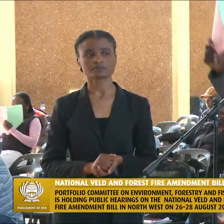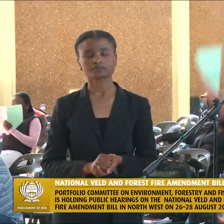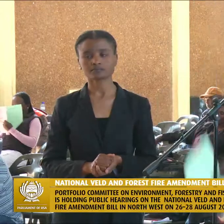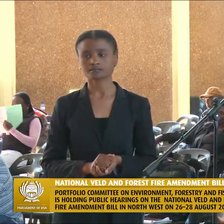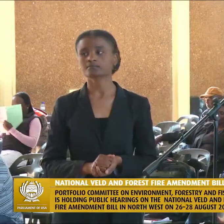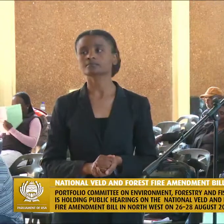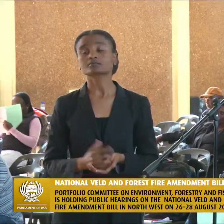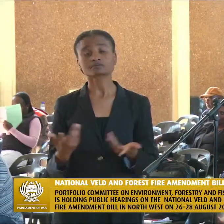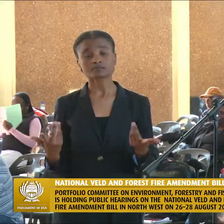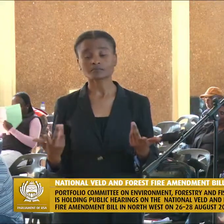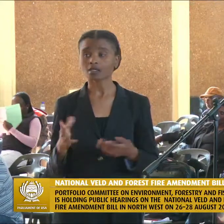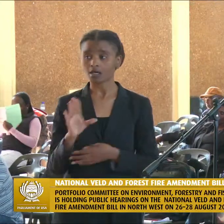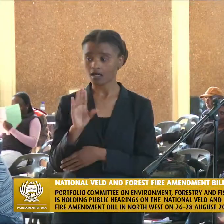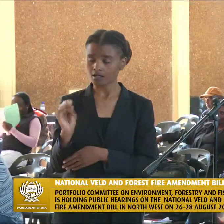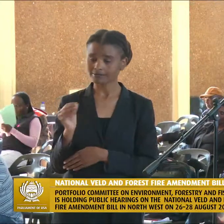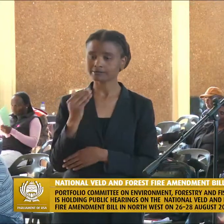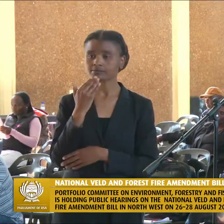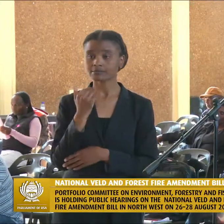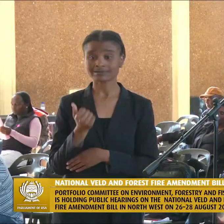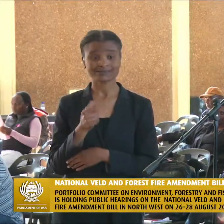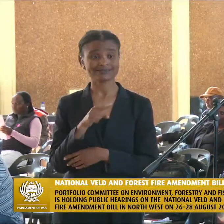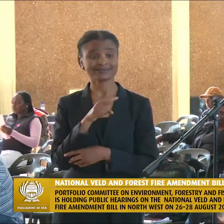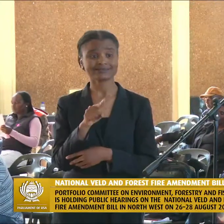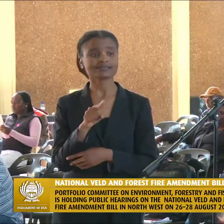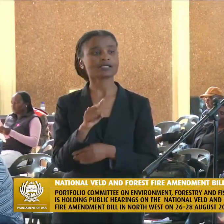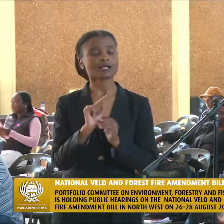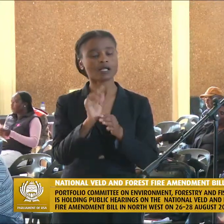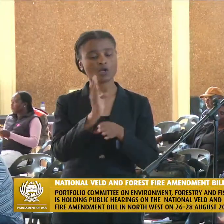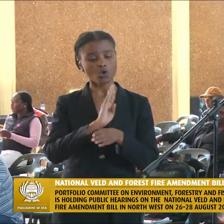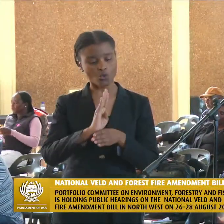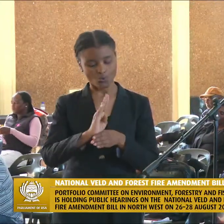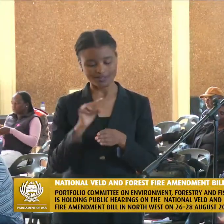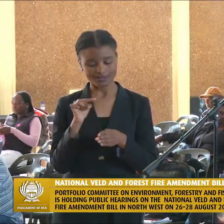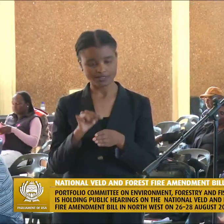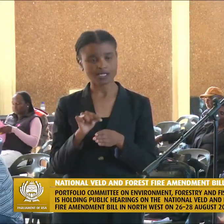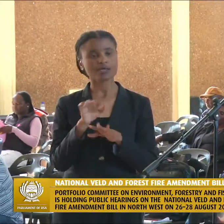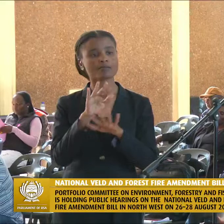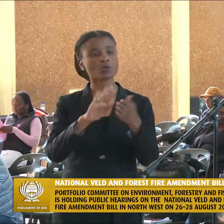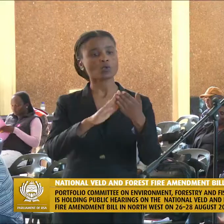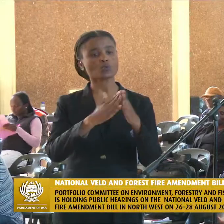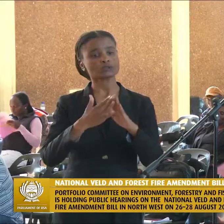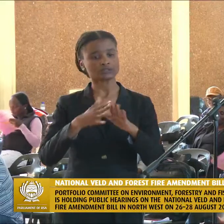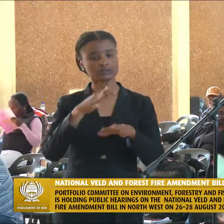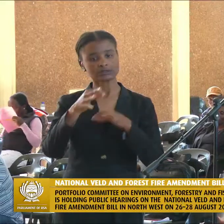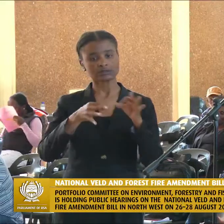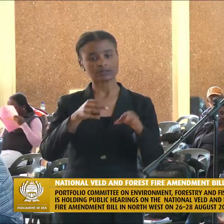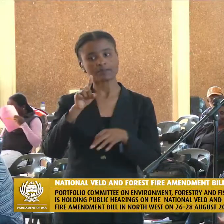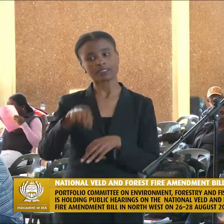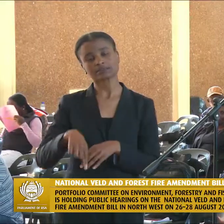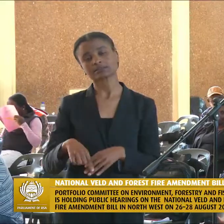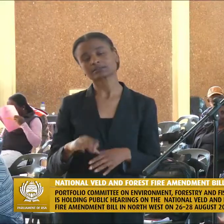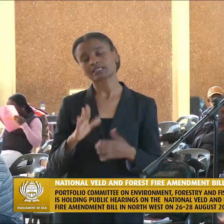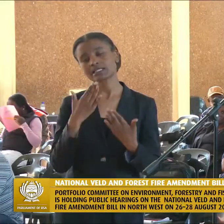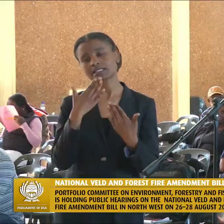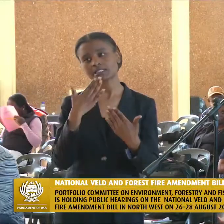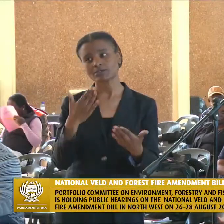was challenged i think a liver to whatever to buy it thank you very much